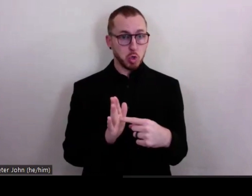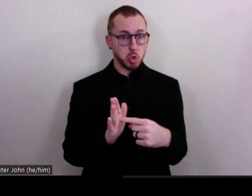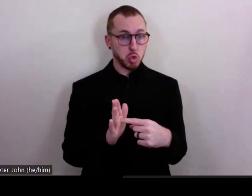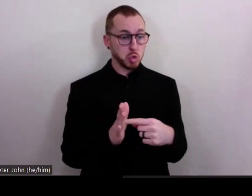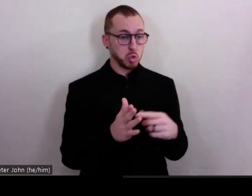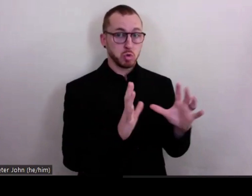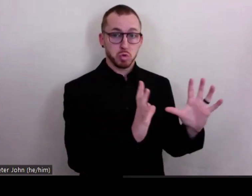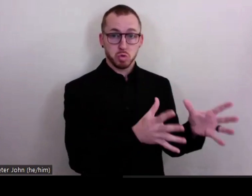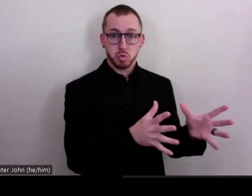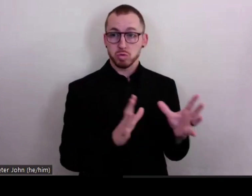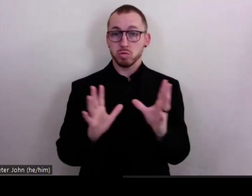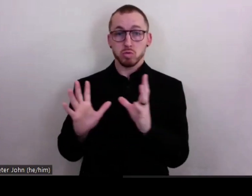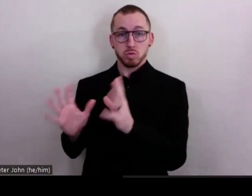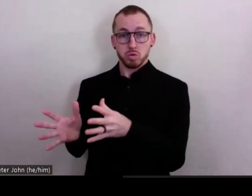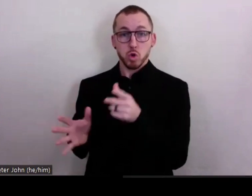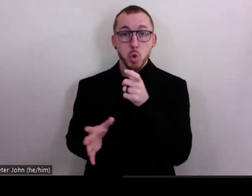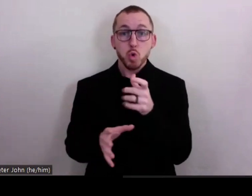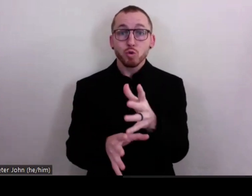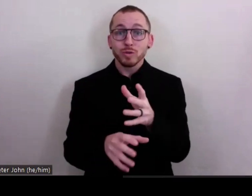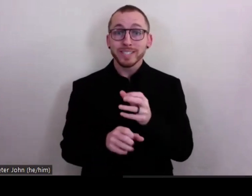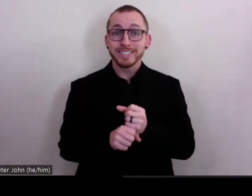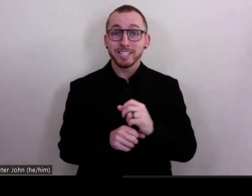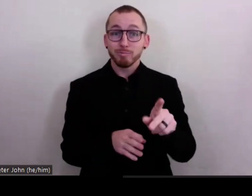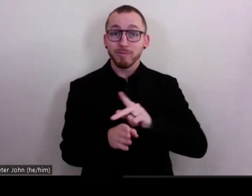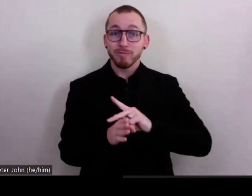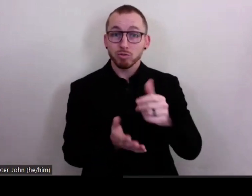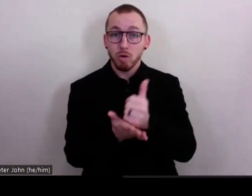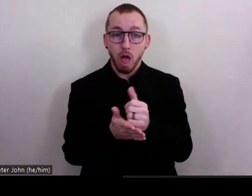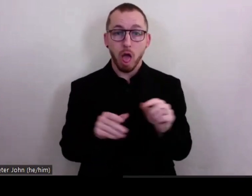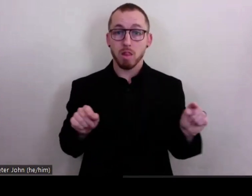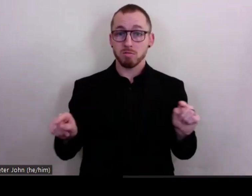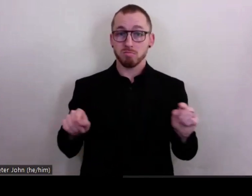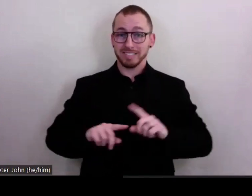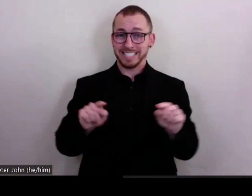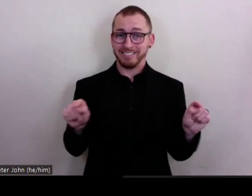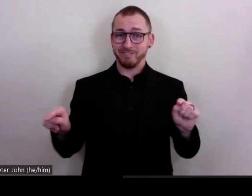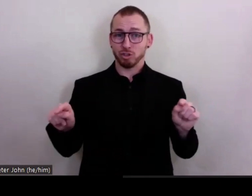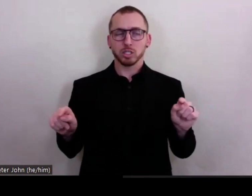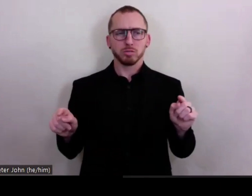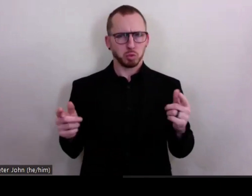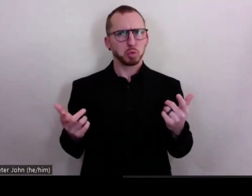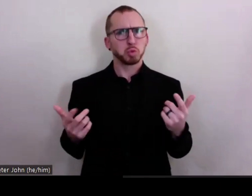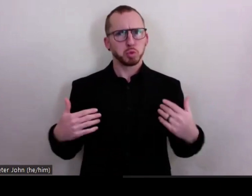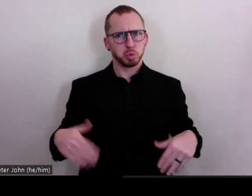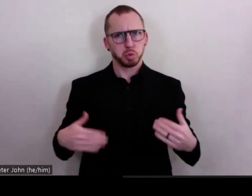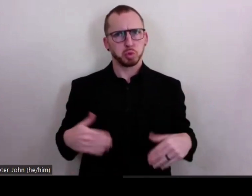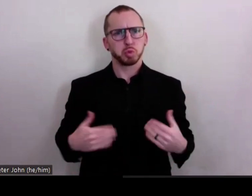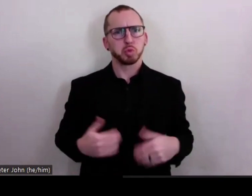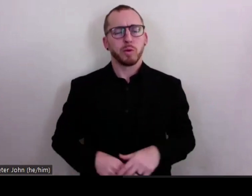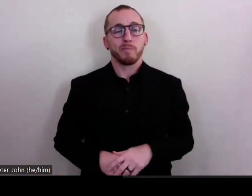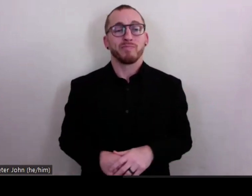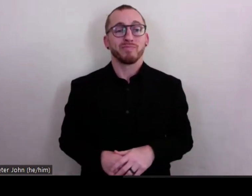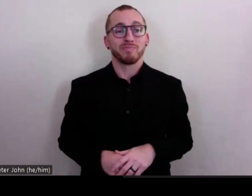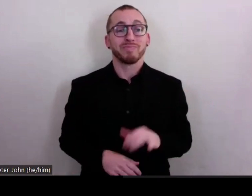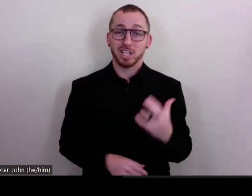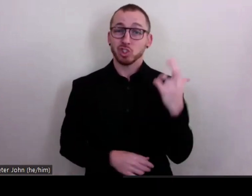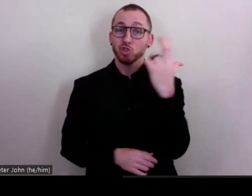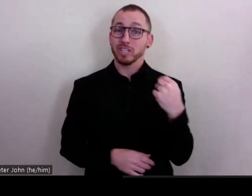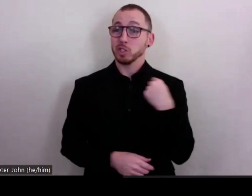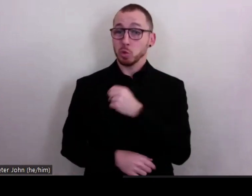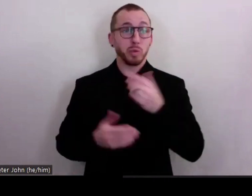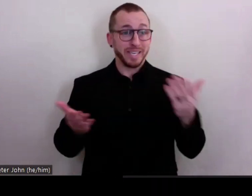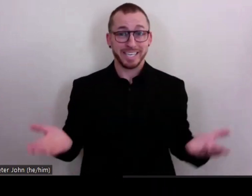receive professional mental health. And this is why we are here and why we are talking about these things,